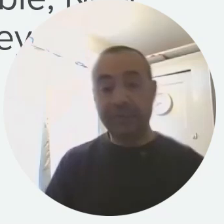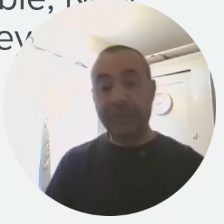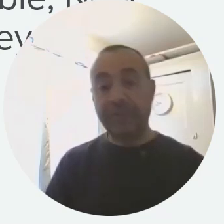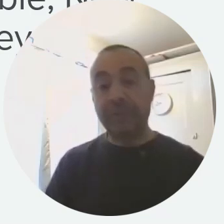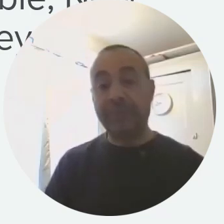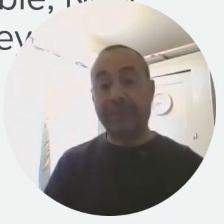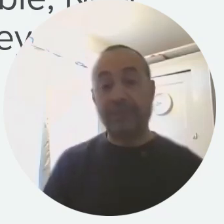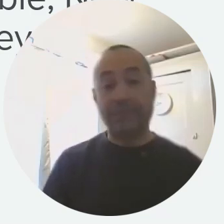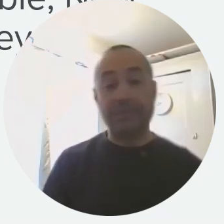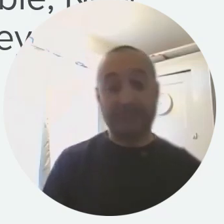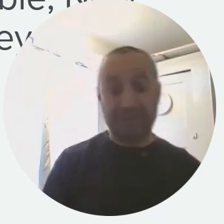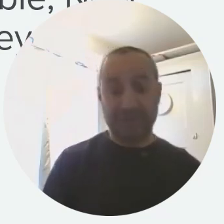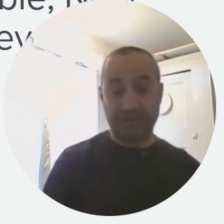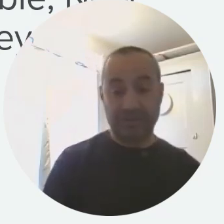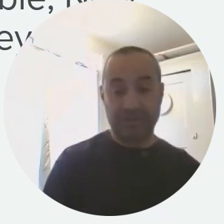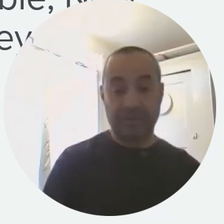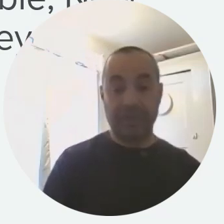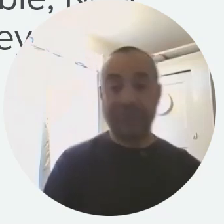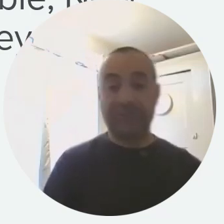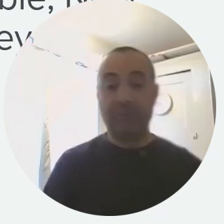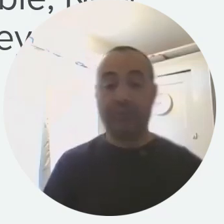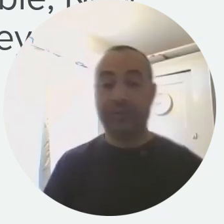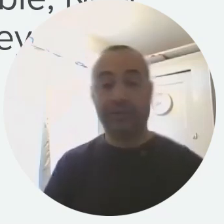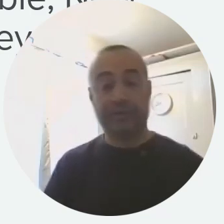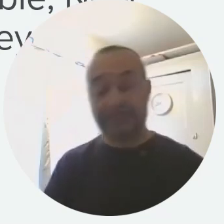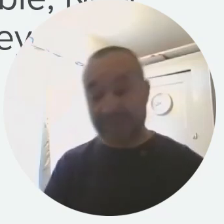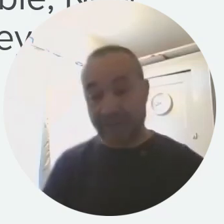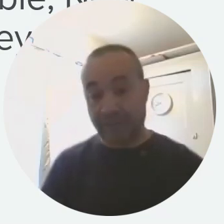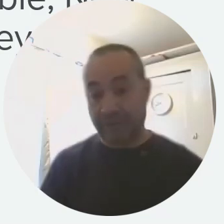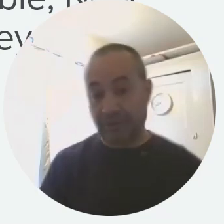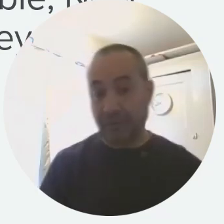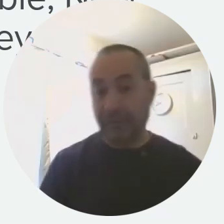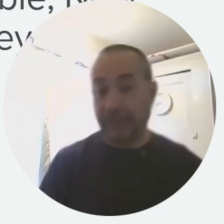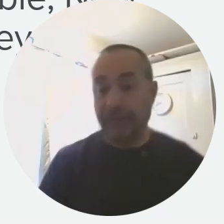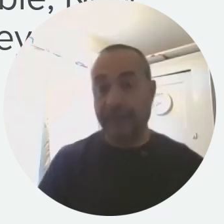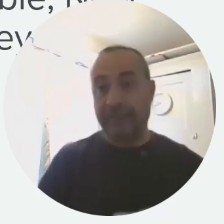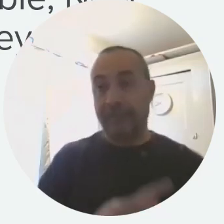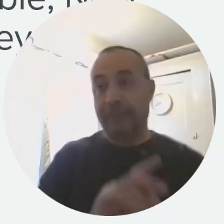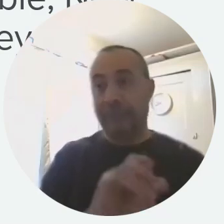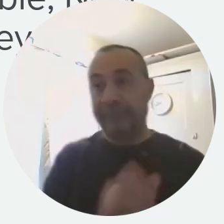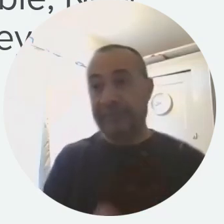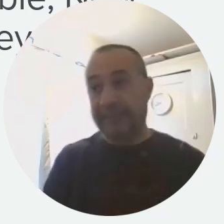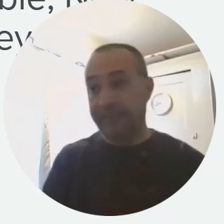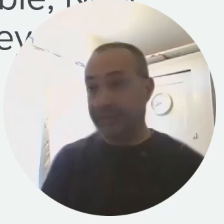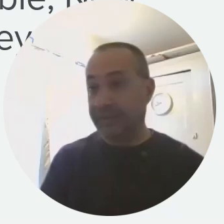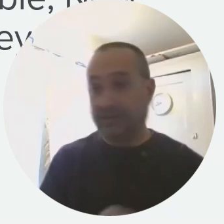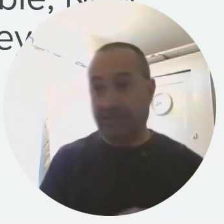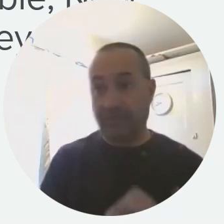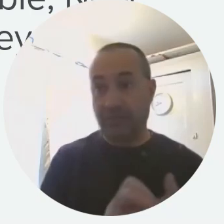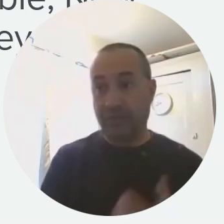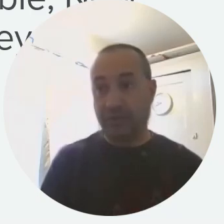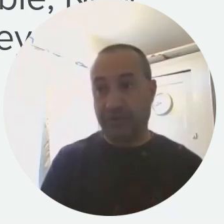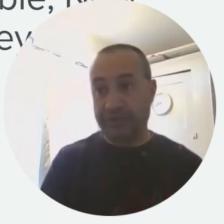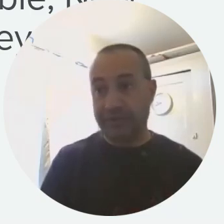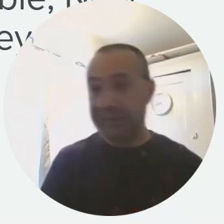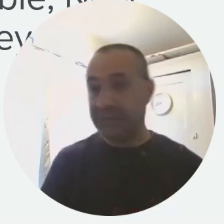about receptive communication. So the child will know it's time for a snack, it's time to go toilet, it's time to